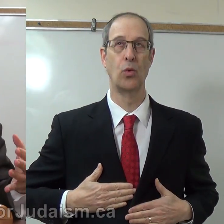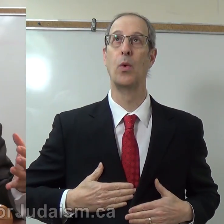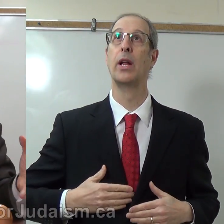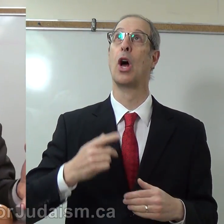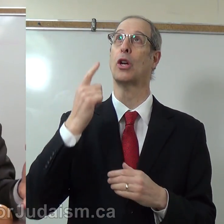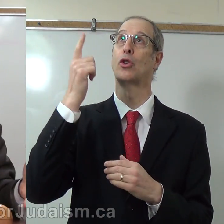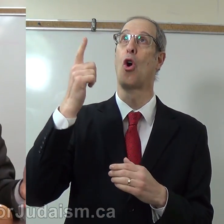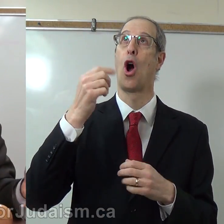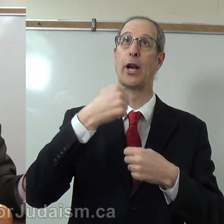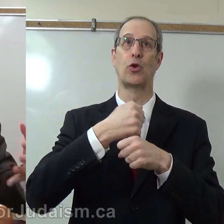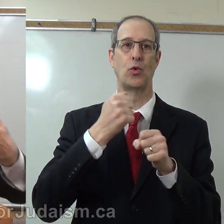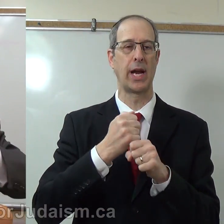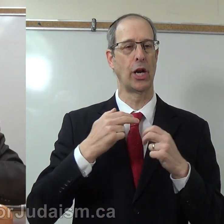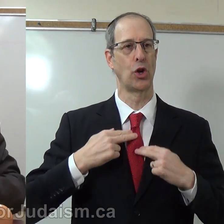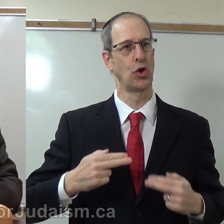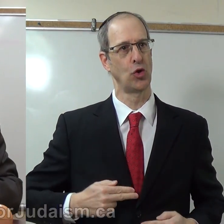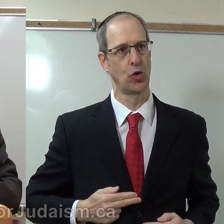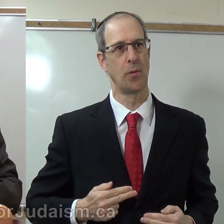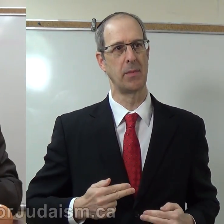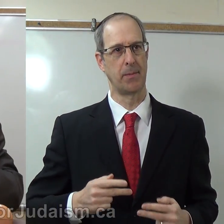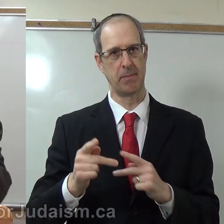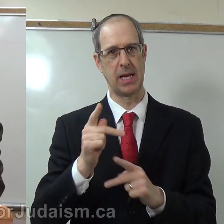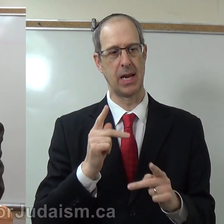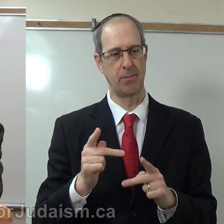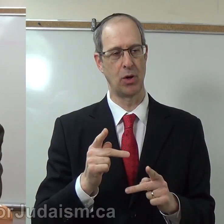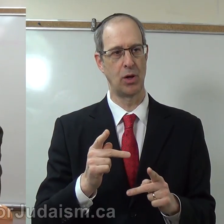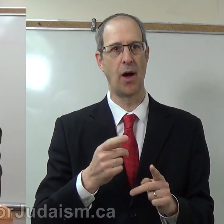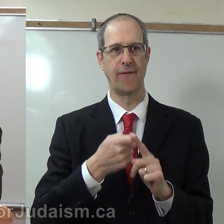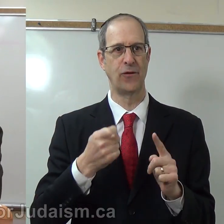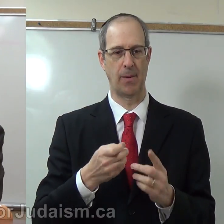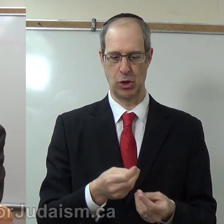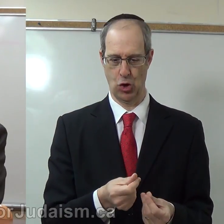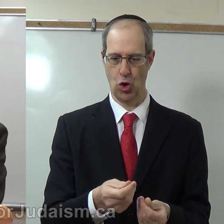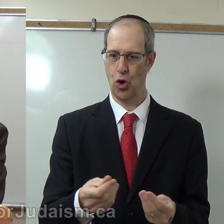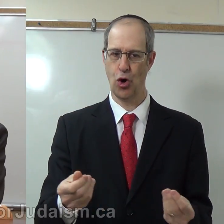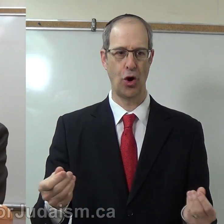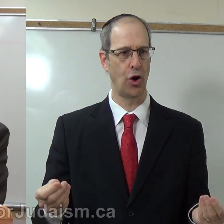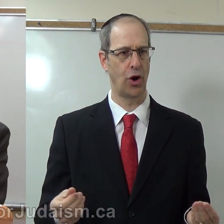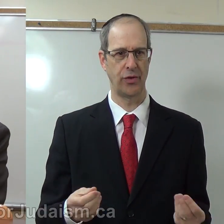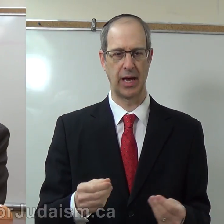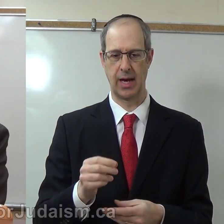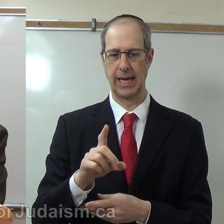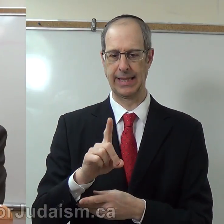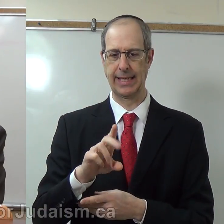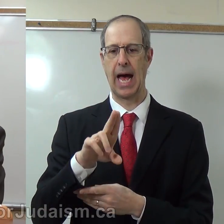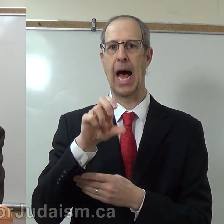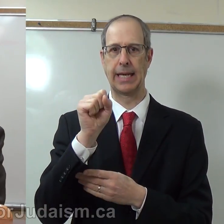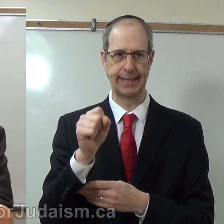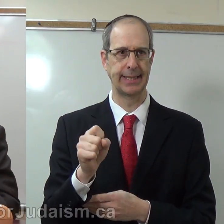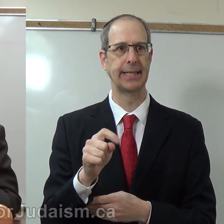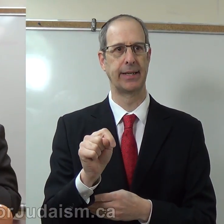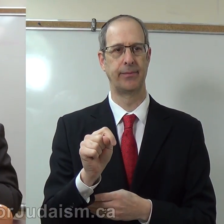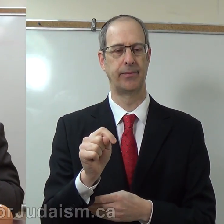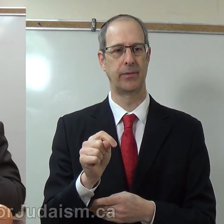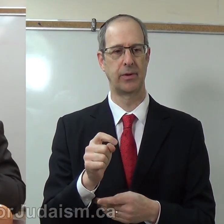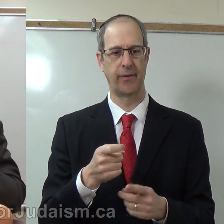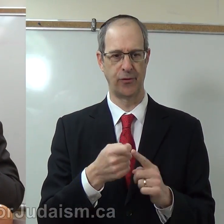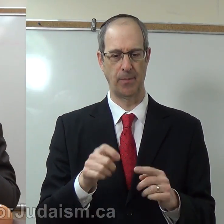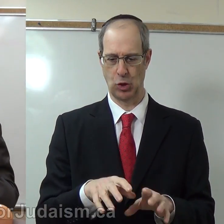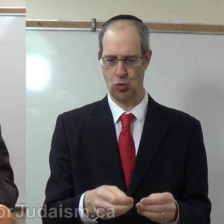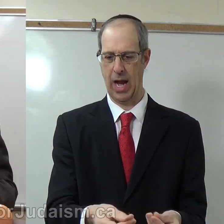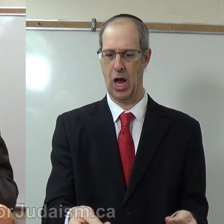created human beings, he created us from the earth, from the dust of the ground. So,